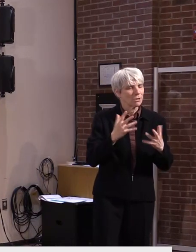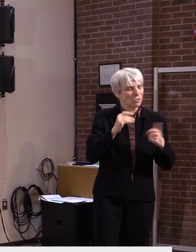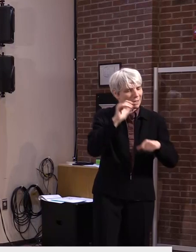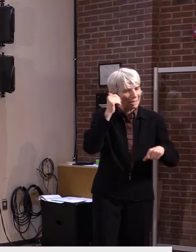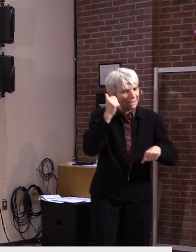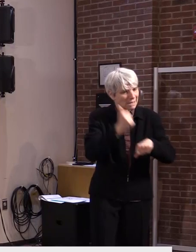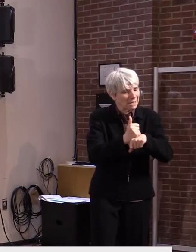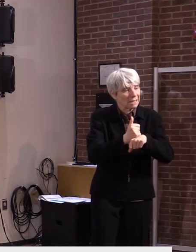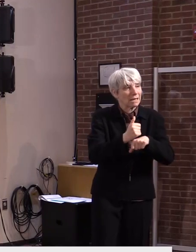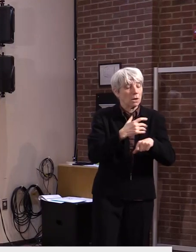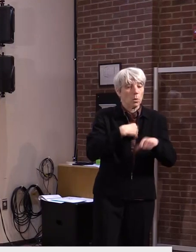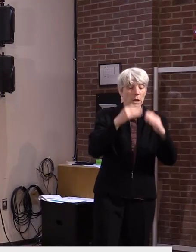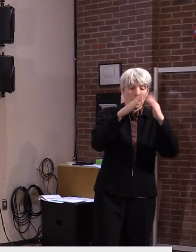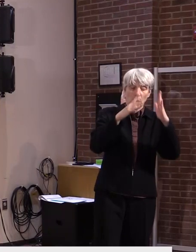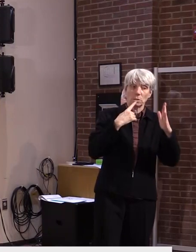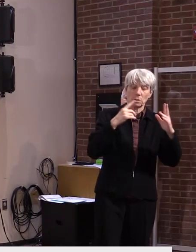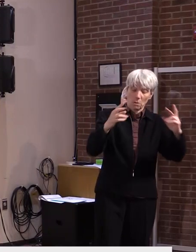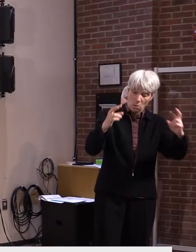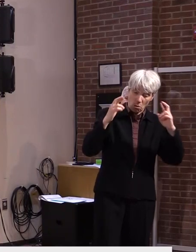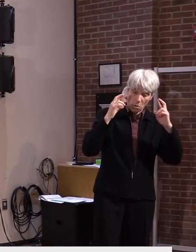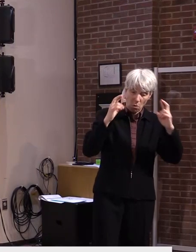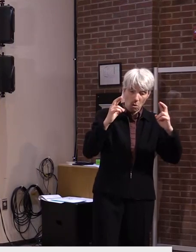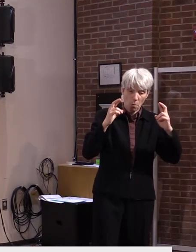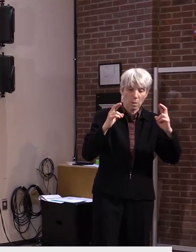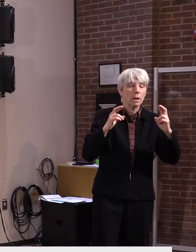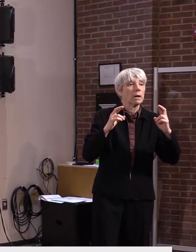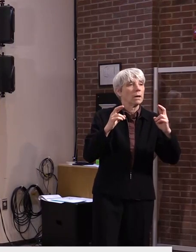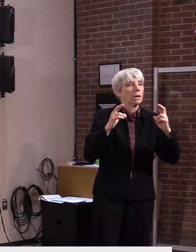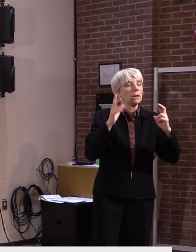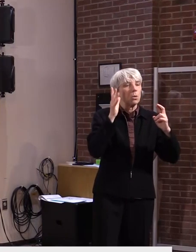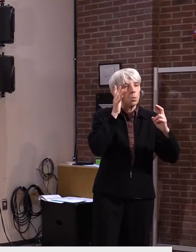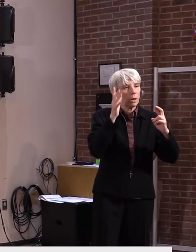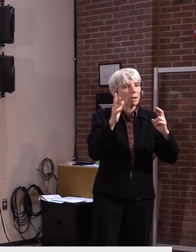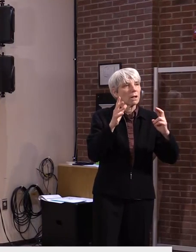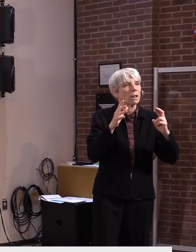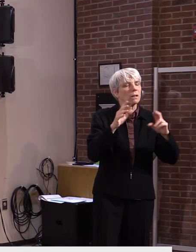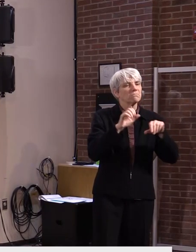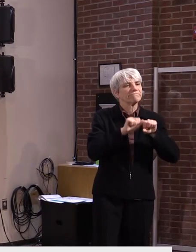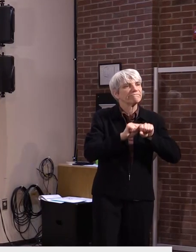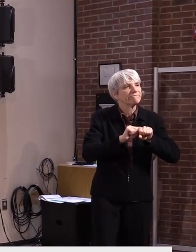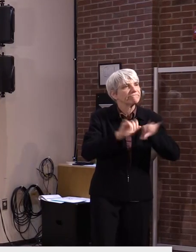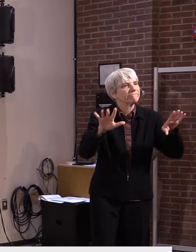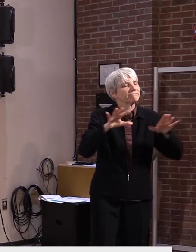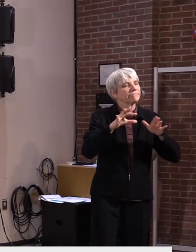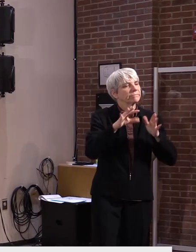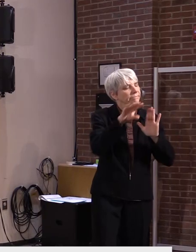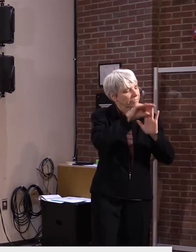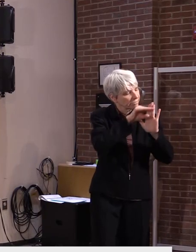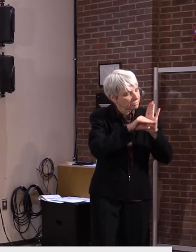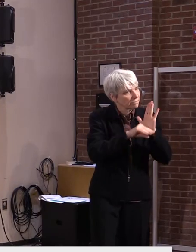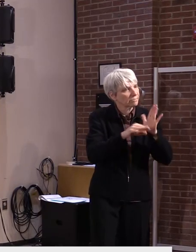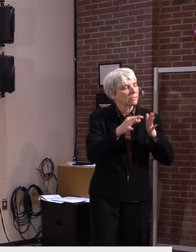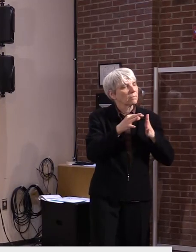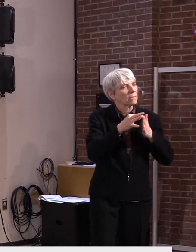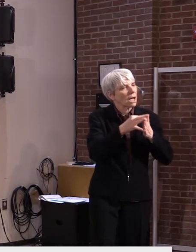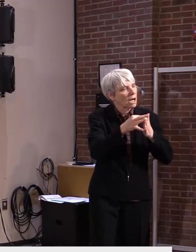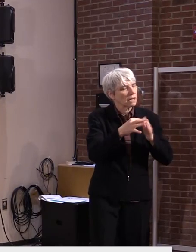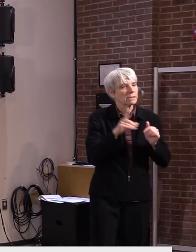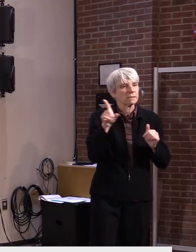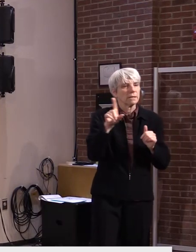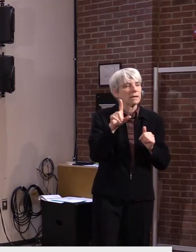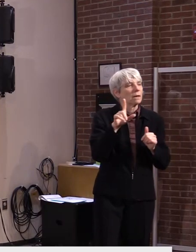White House has said they hope to have release some guidance on that, but as Governor Baker